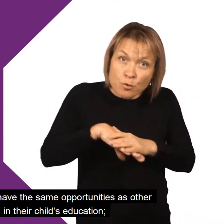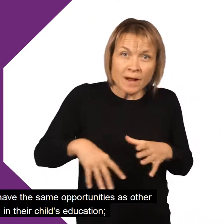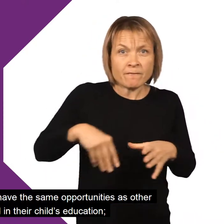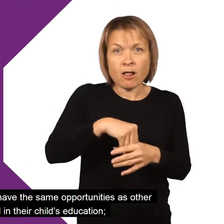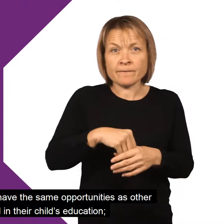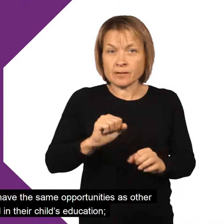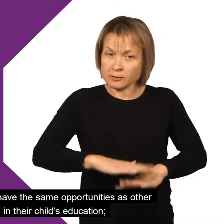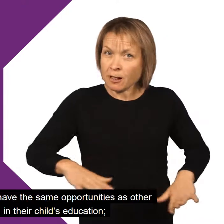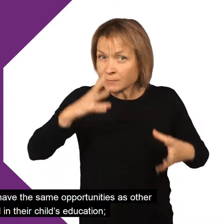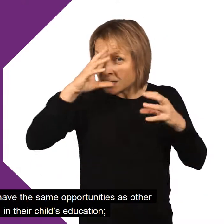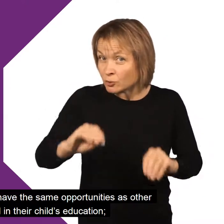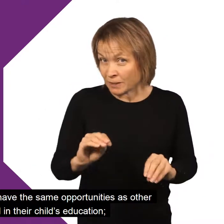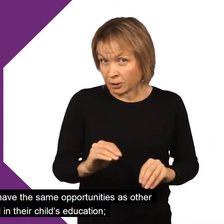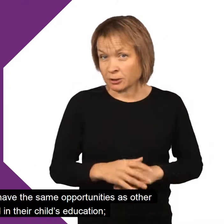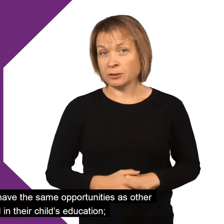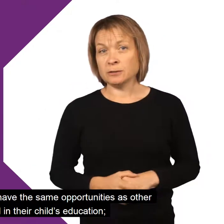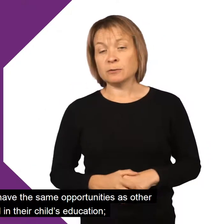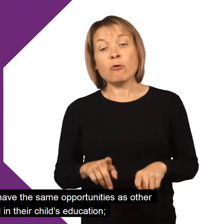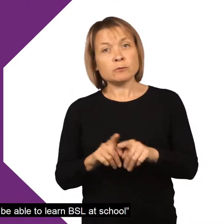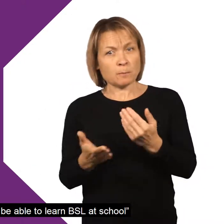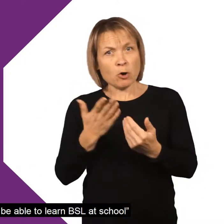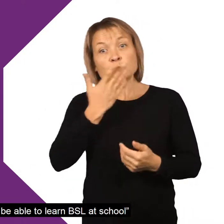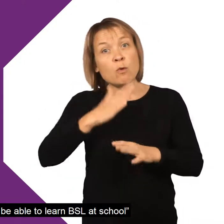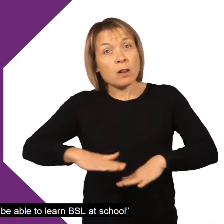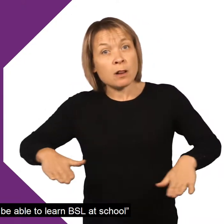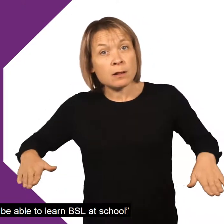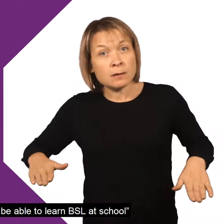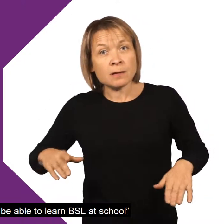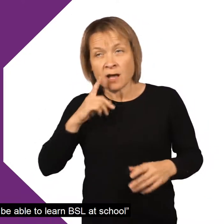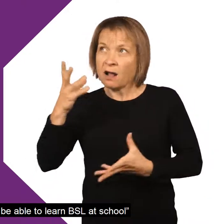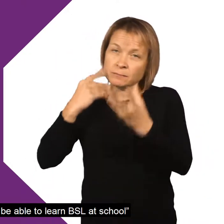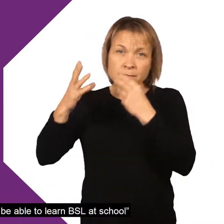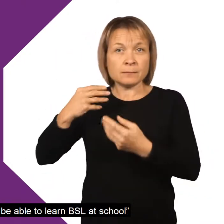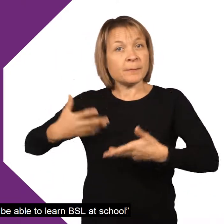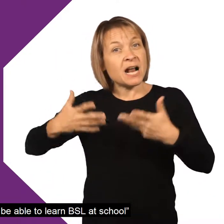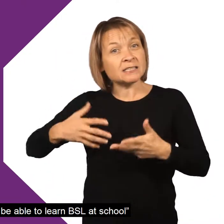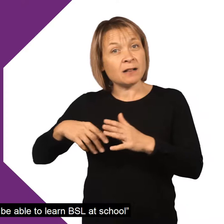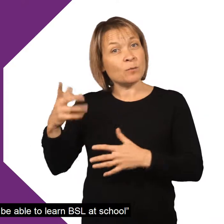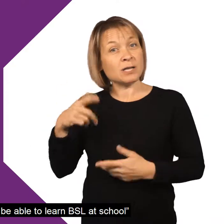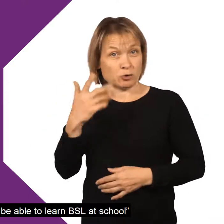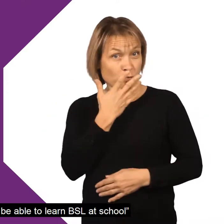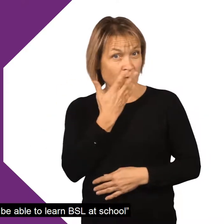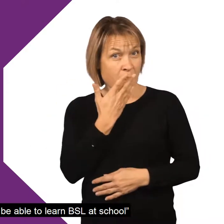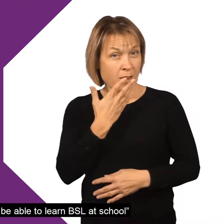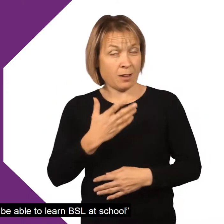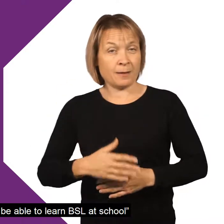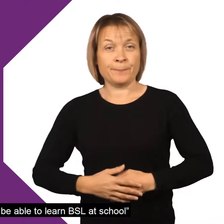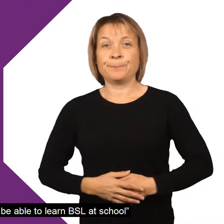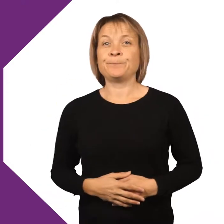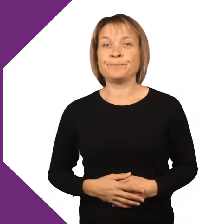parents to be fully involved in their child's education And more pupils will be able to learn BSL at school